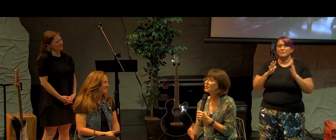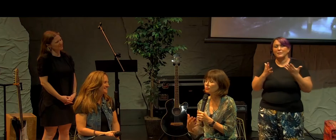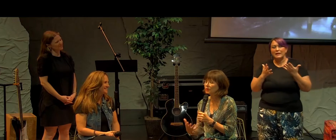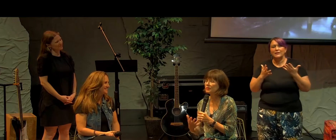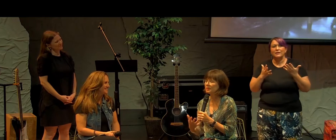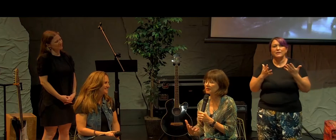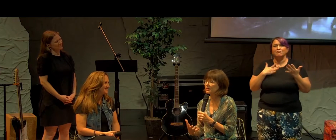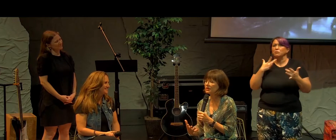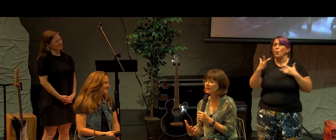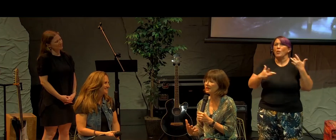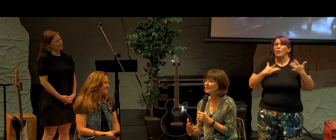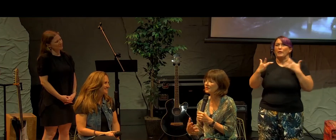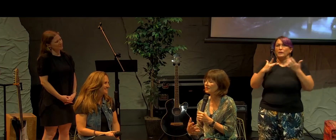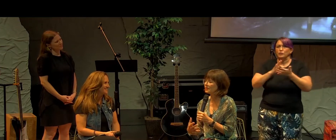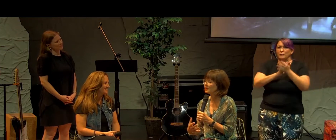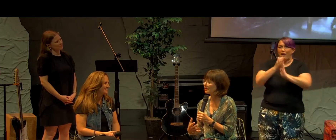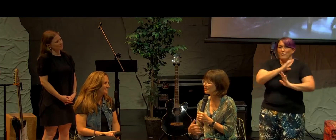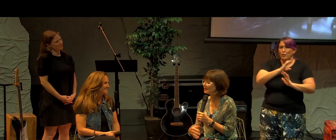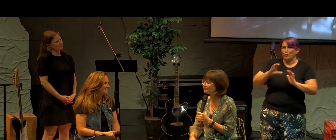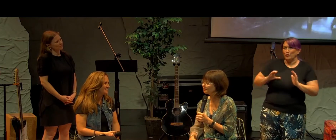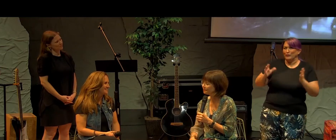I was thrilled to be a Christian, and so,